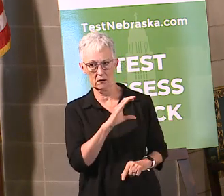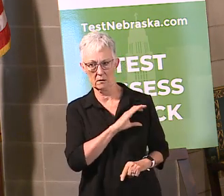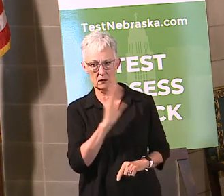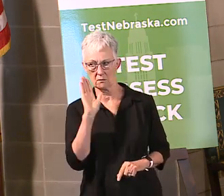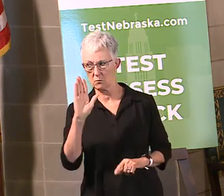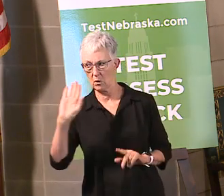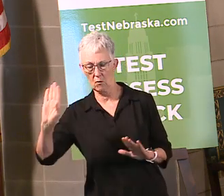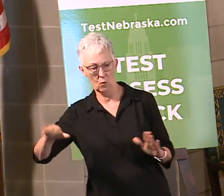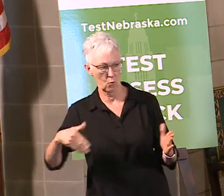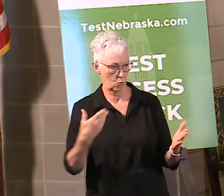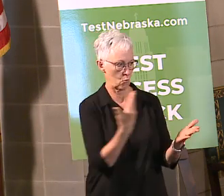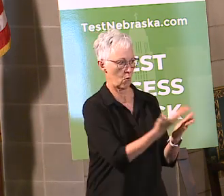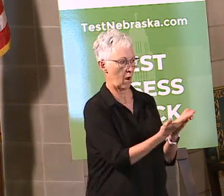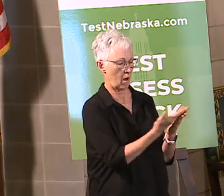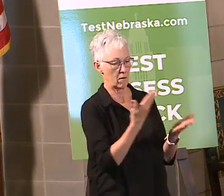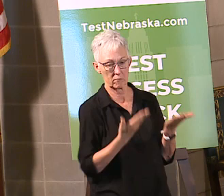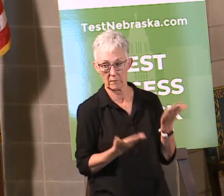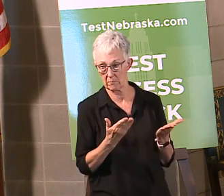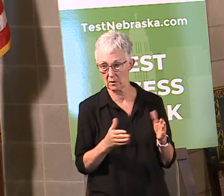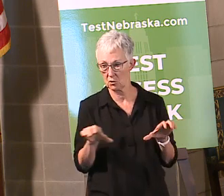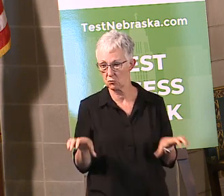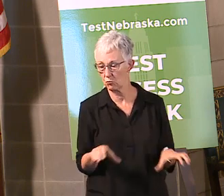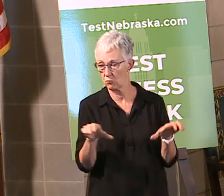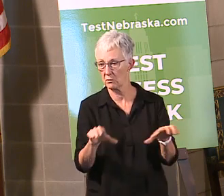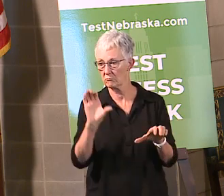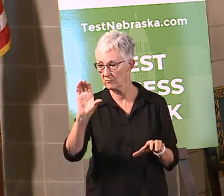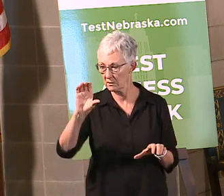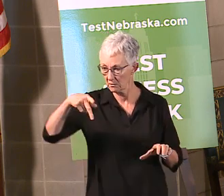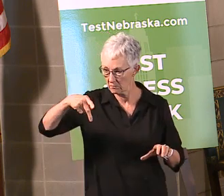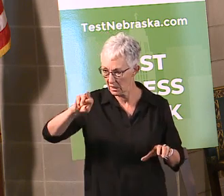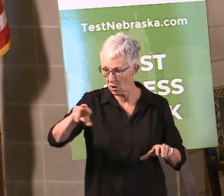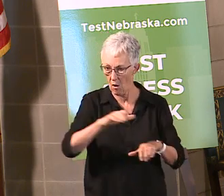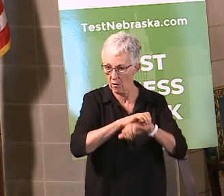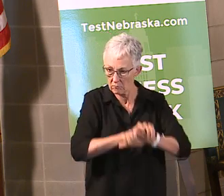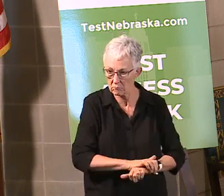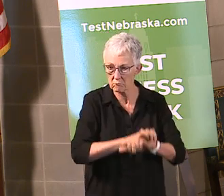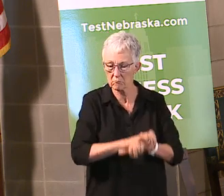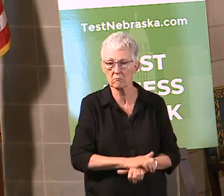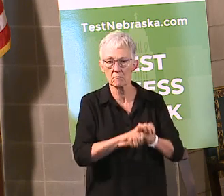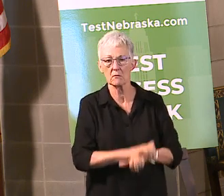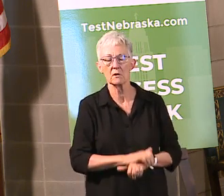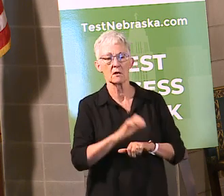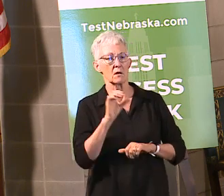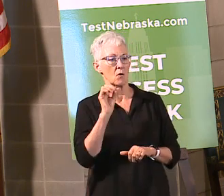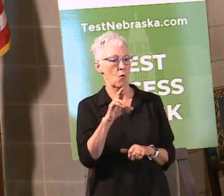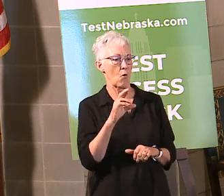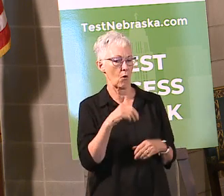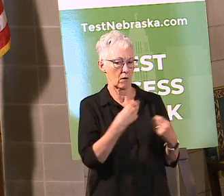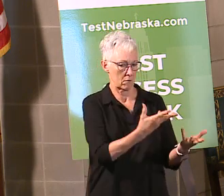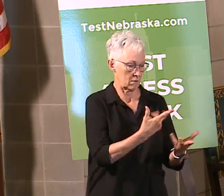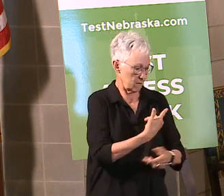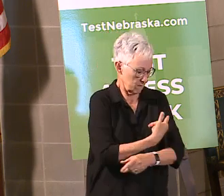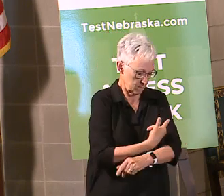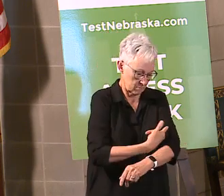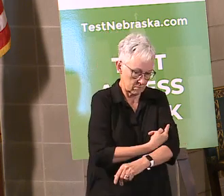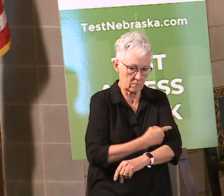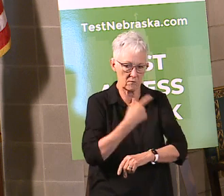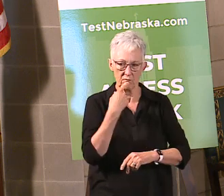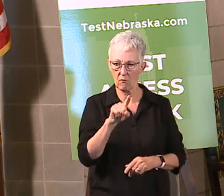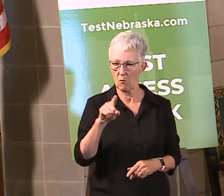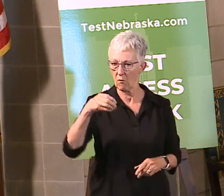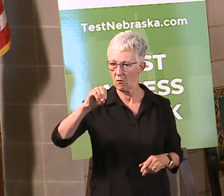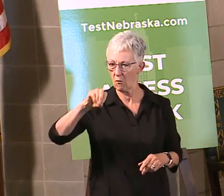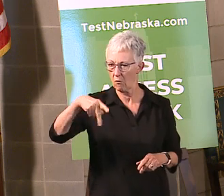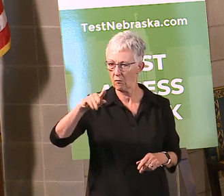life-saving treatment in the form of CPR, defibrillation, administration of Narcan for opioid overdoses, or to stop